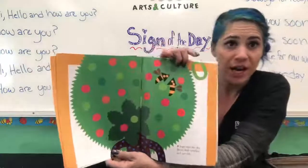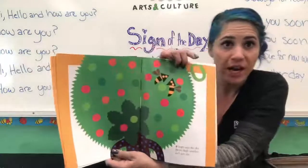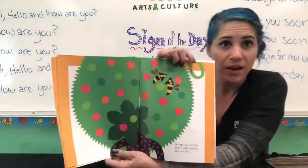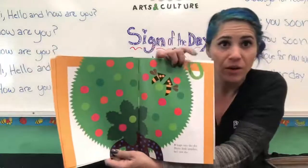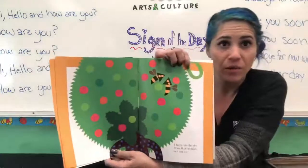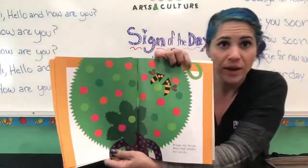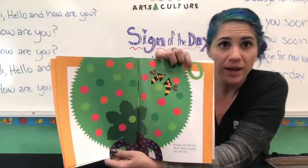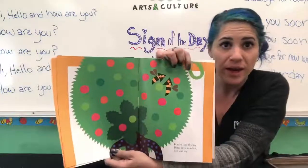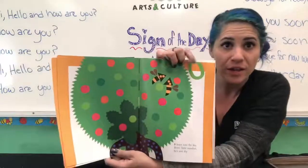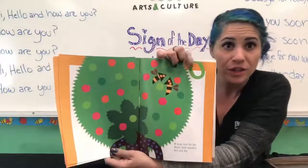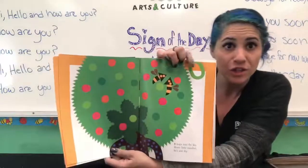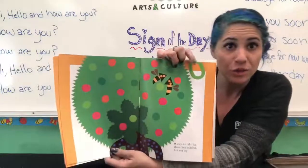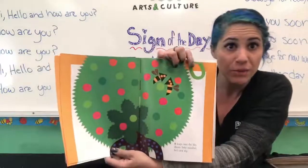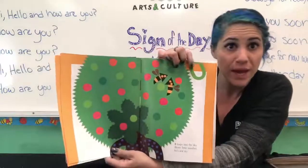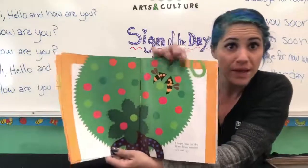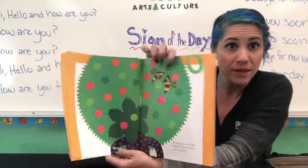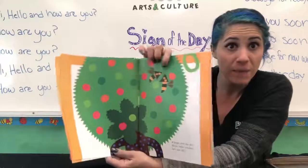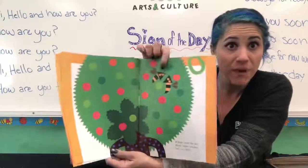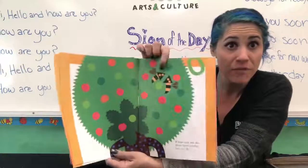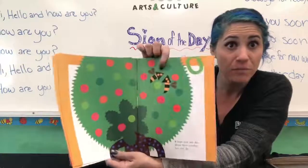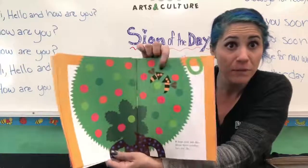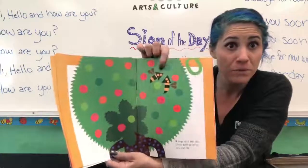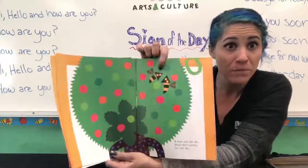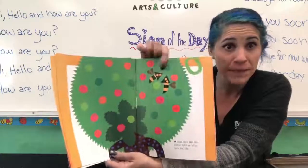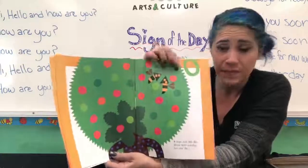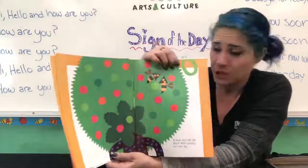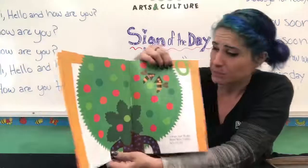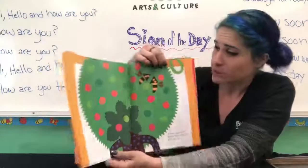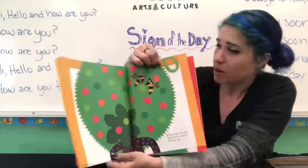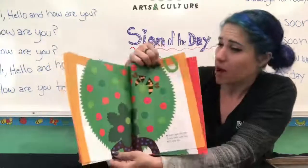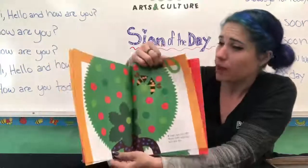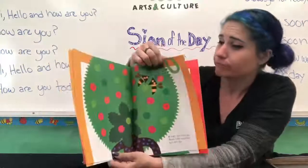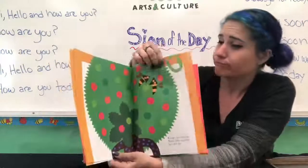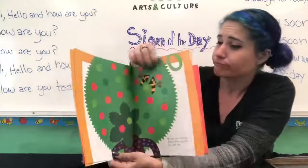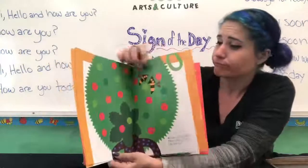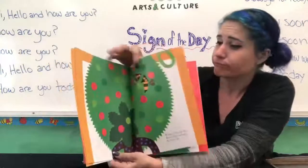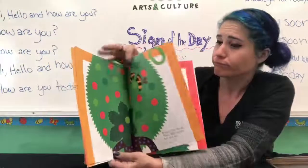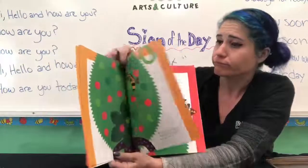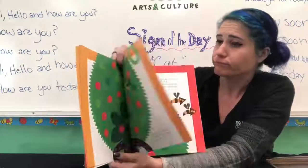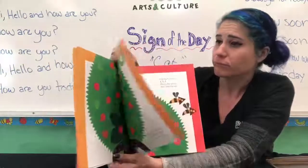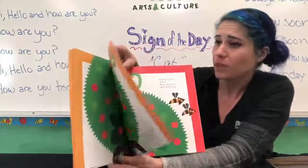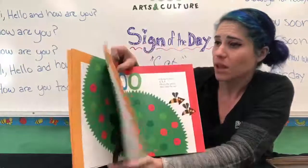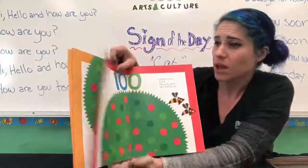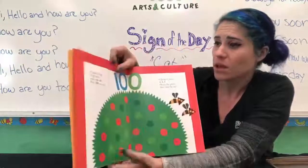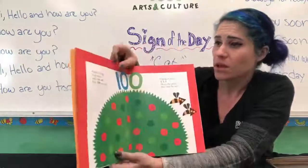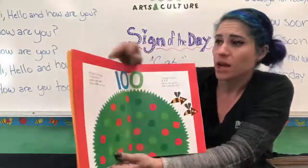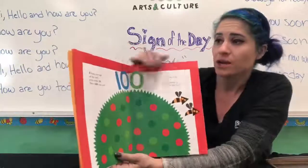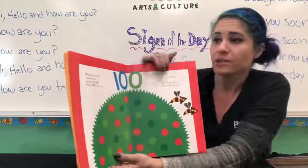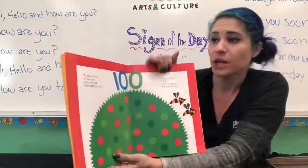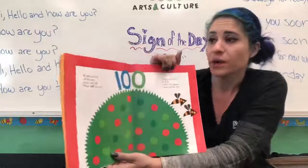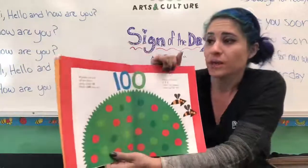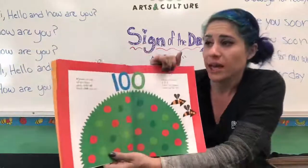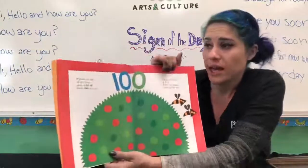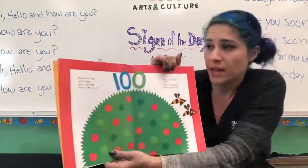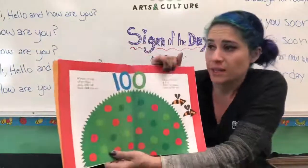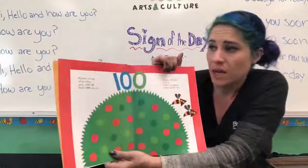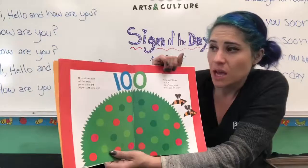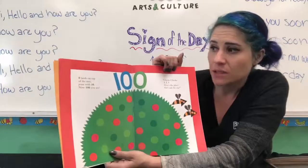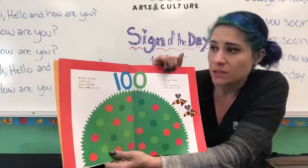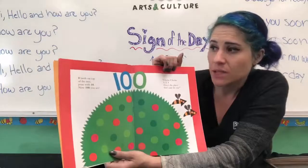shy. Oh my gosh, he's jumping high. He's above the bumblebees, he jumps so high. Zero lands on